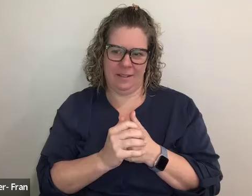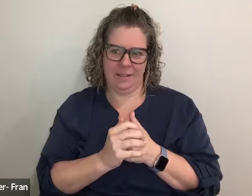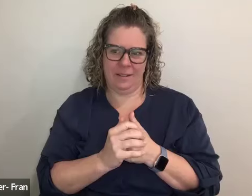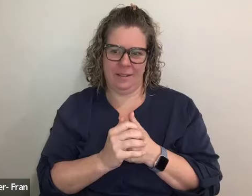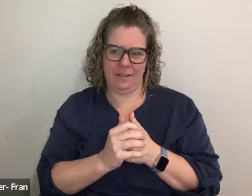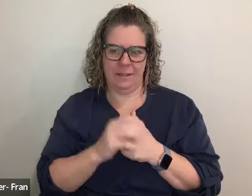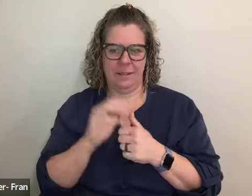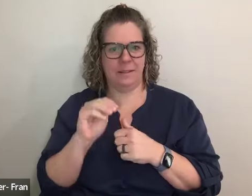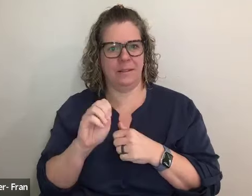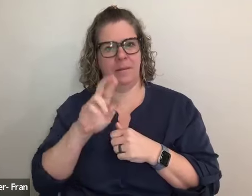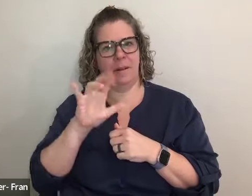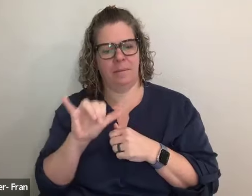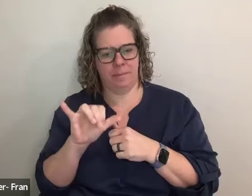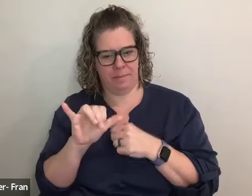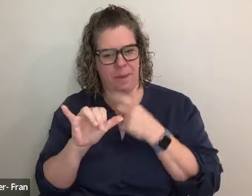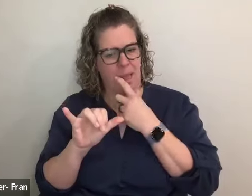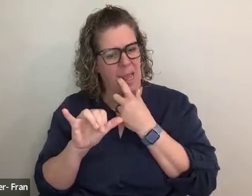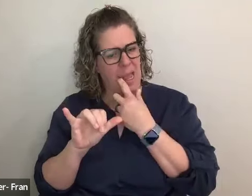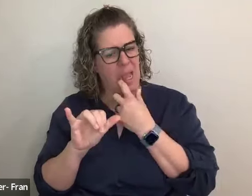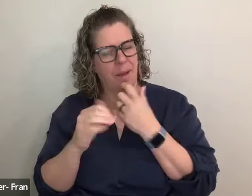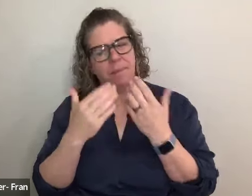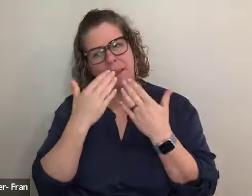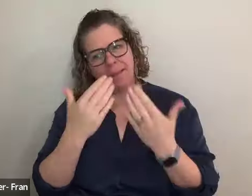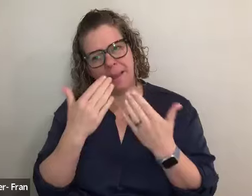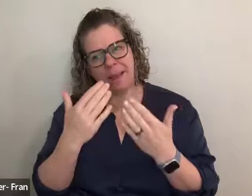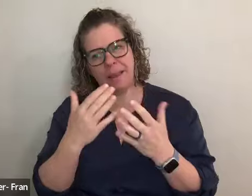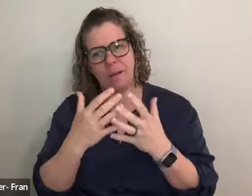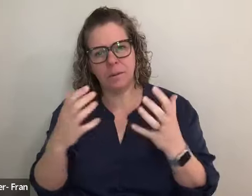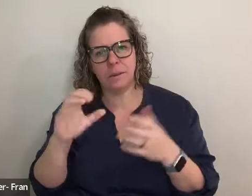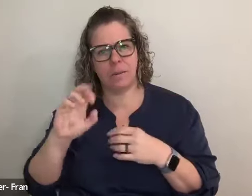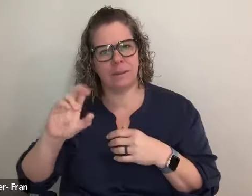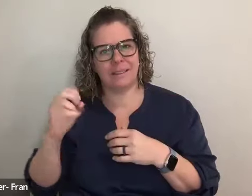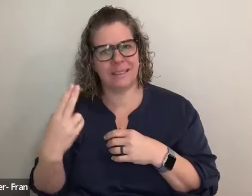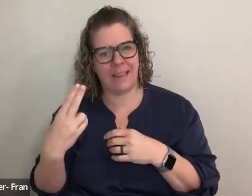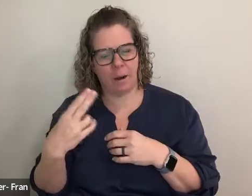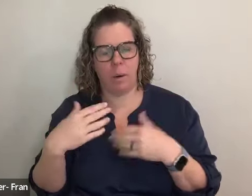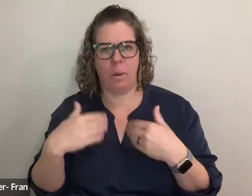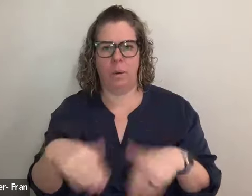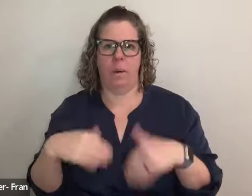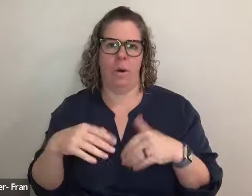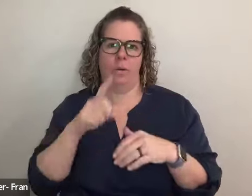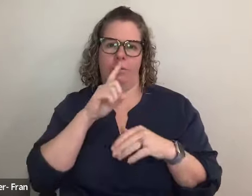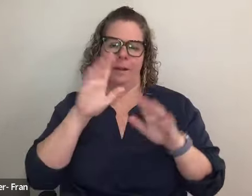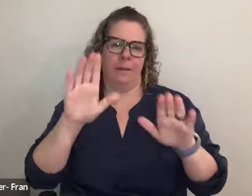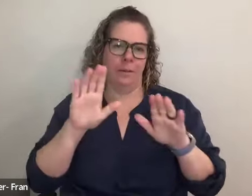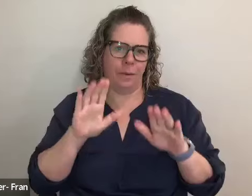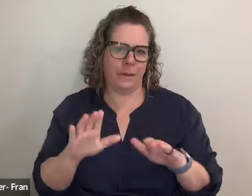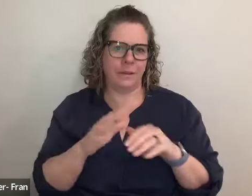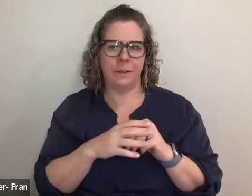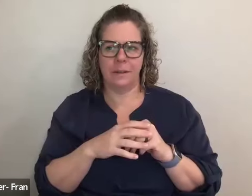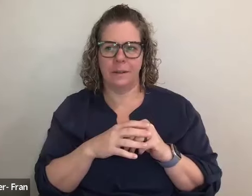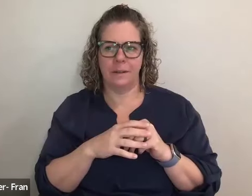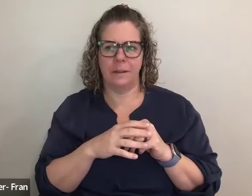Yes, Well, such a good reminder. thank you so much, Sarah. Wow, that was really wonderful.